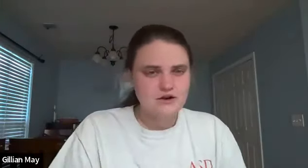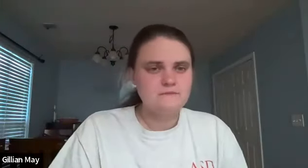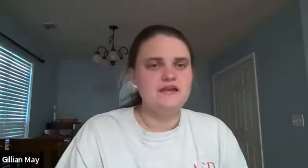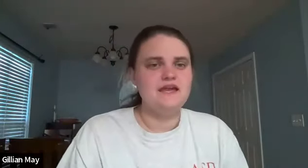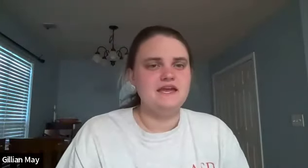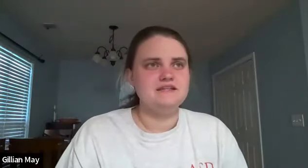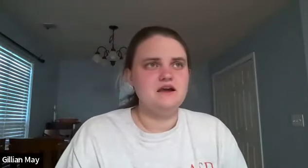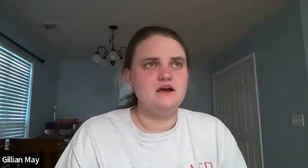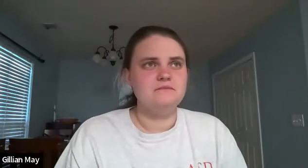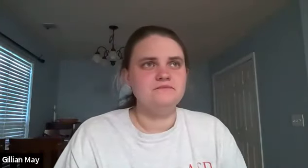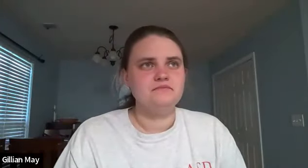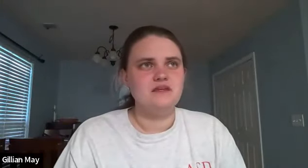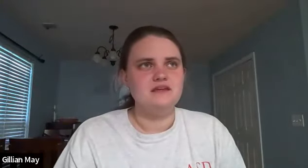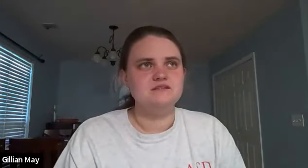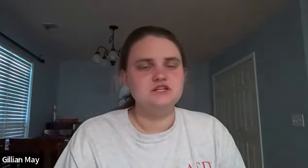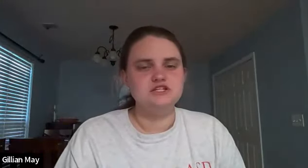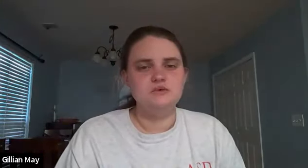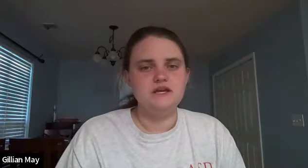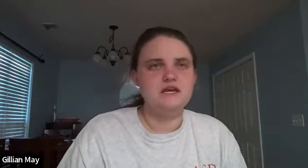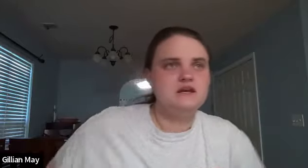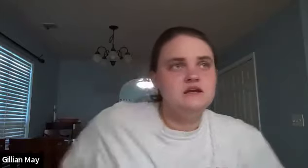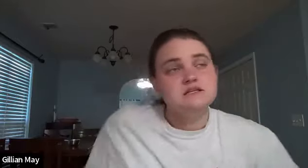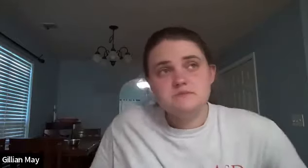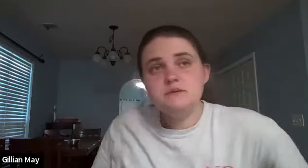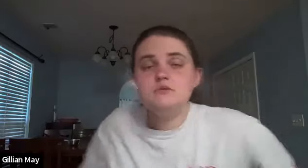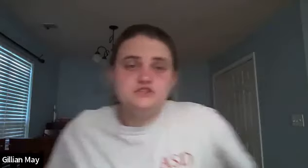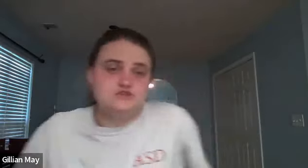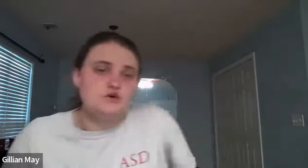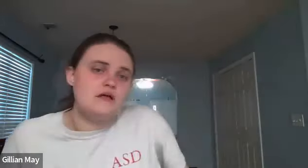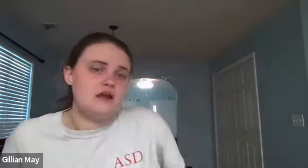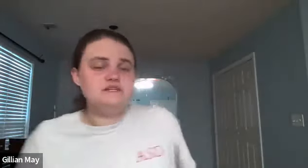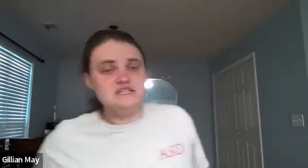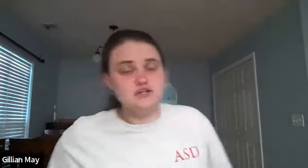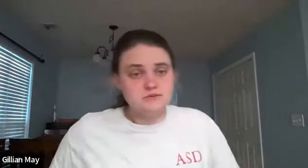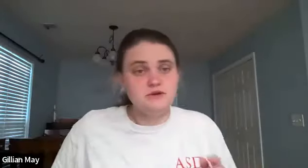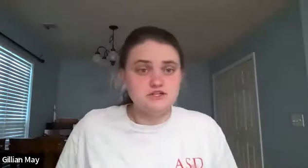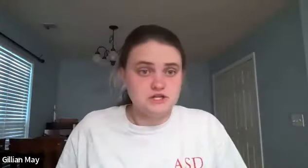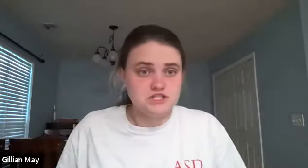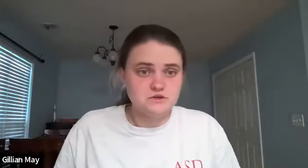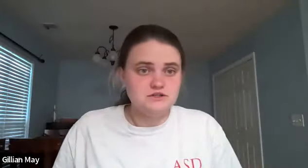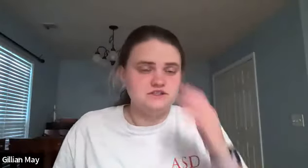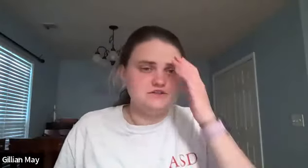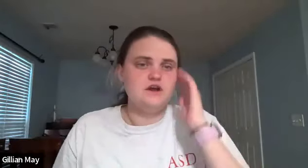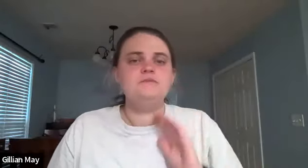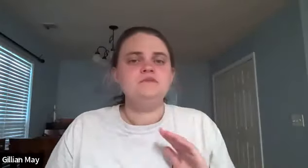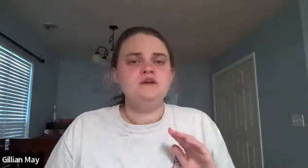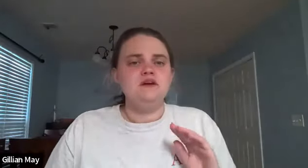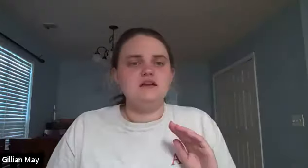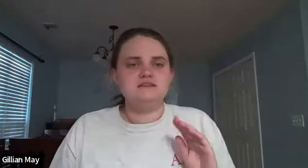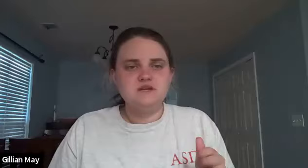are. And especially when some people will do, so like how we did our WH question words, sometimes